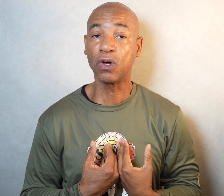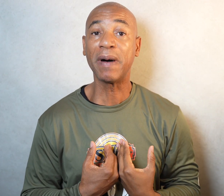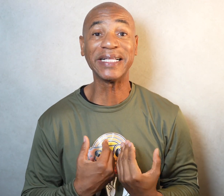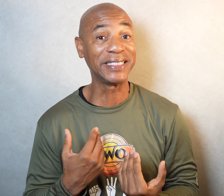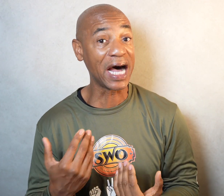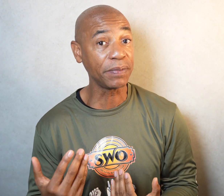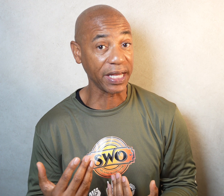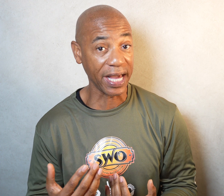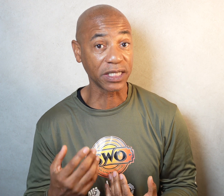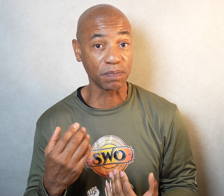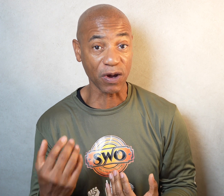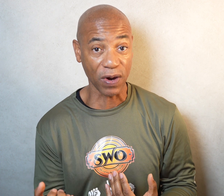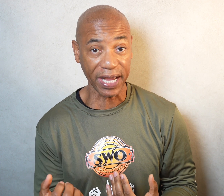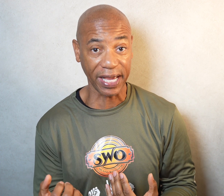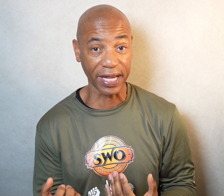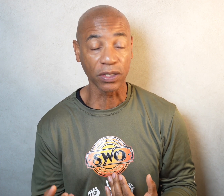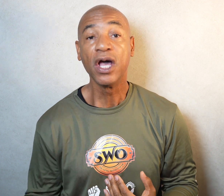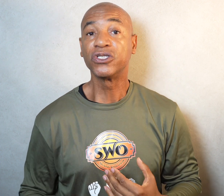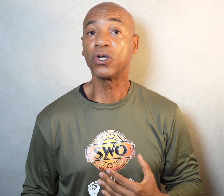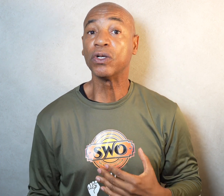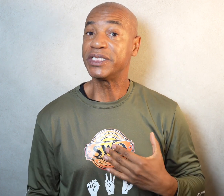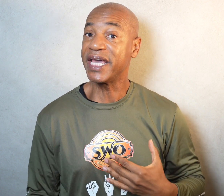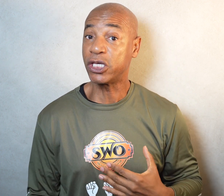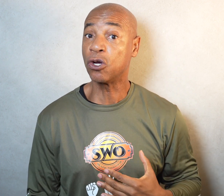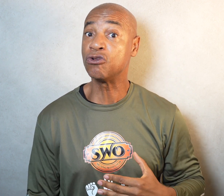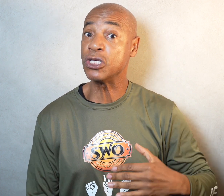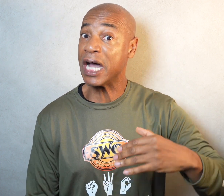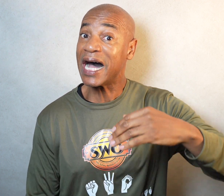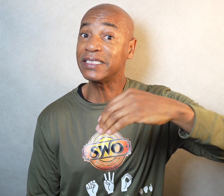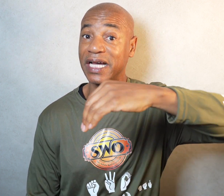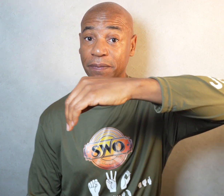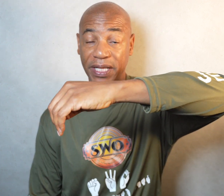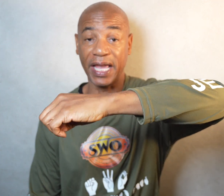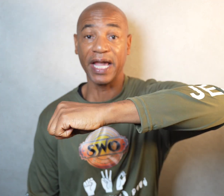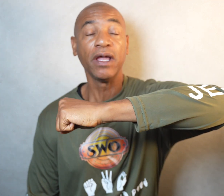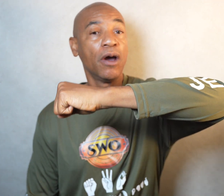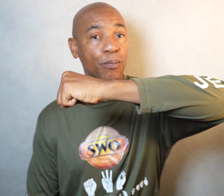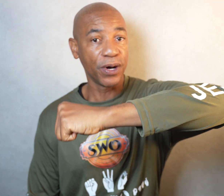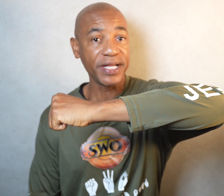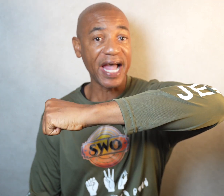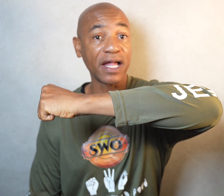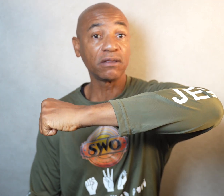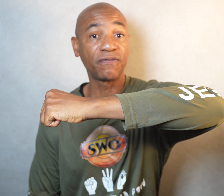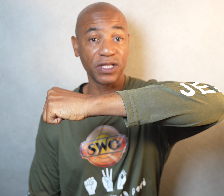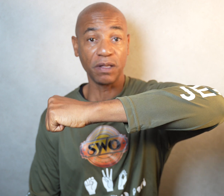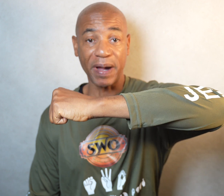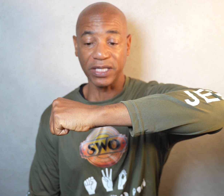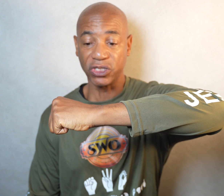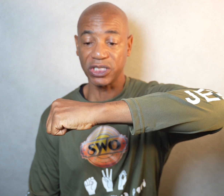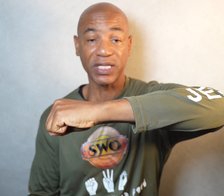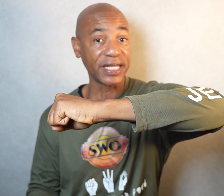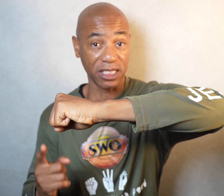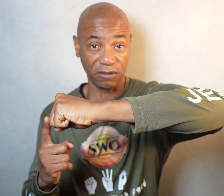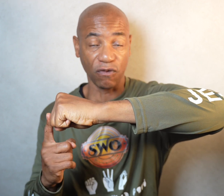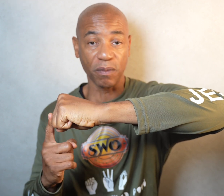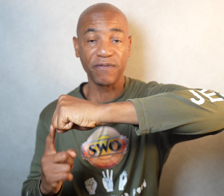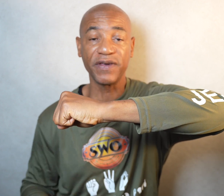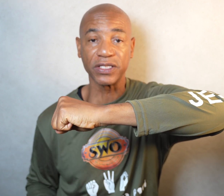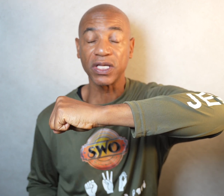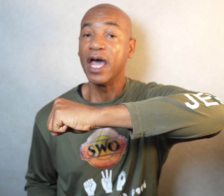my dominant hand is my right hand. So take your non-dominant hand, bring that out in front of the body just like this, form a fist.